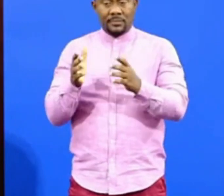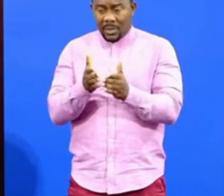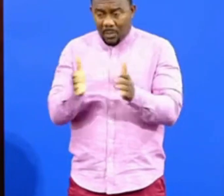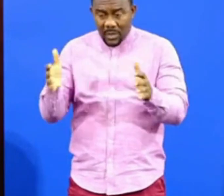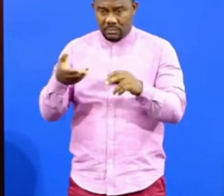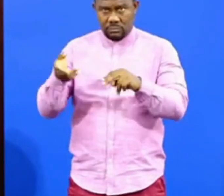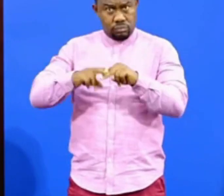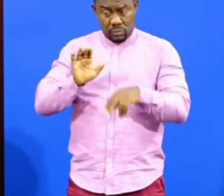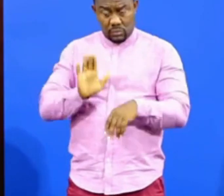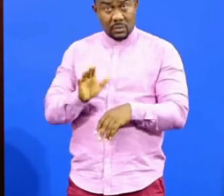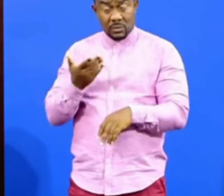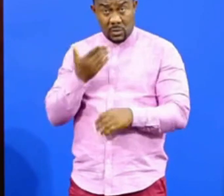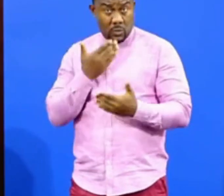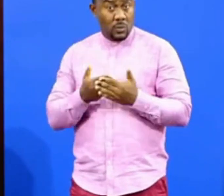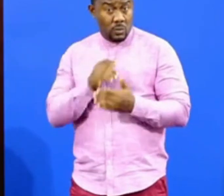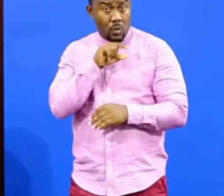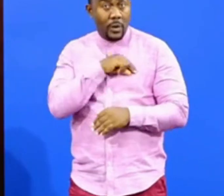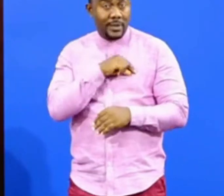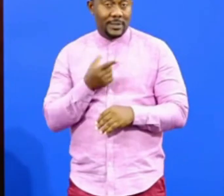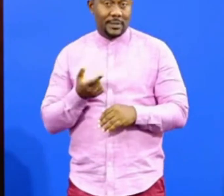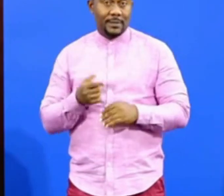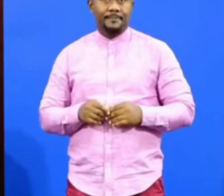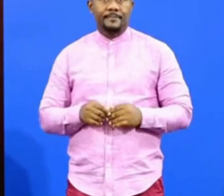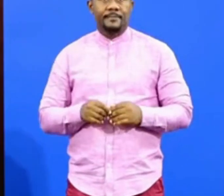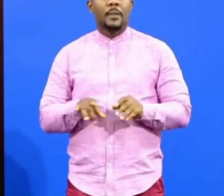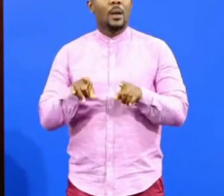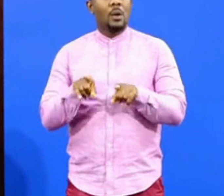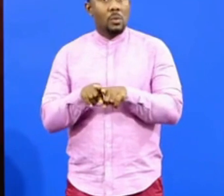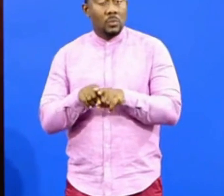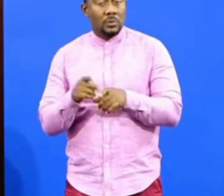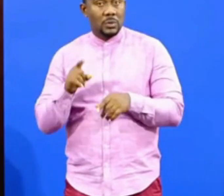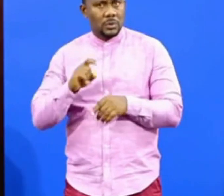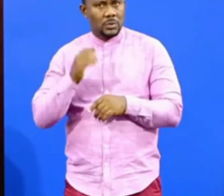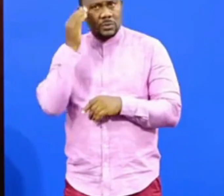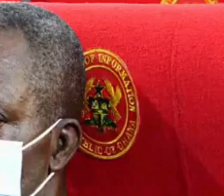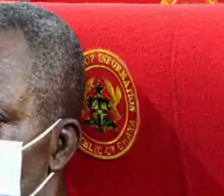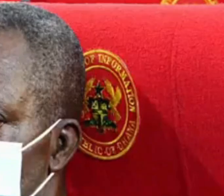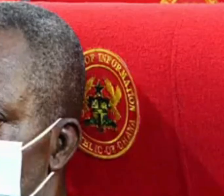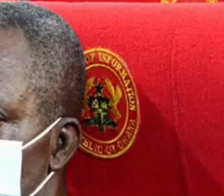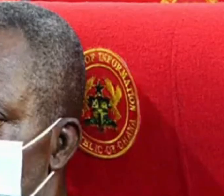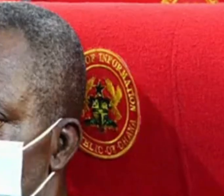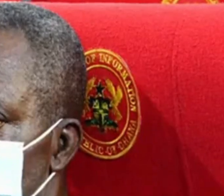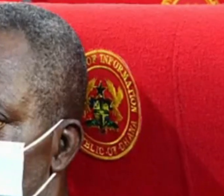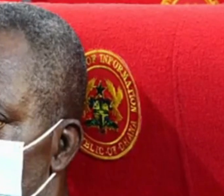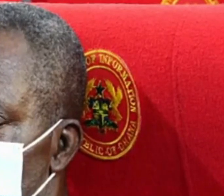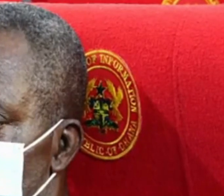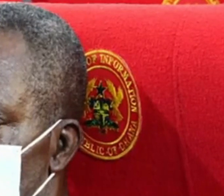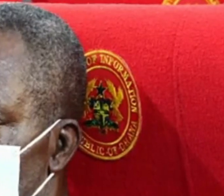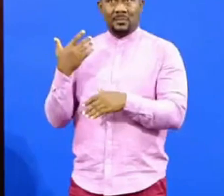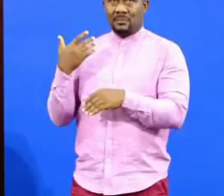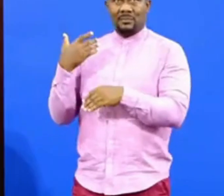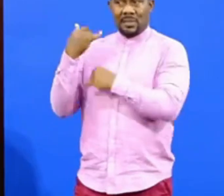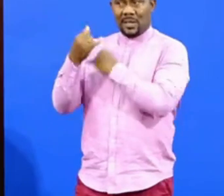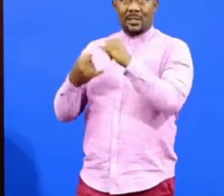quality commodities, and as there's increased production, there's a need for further access to markets, local markets, international